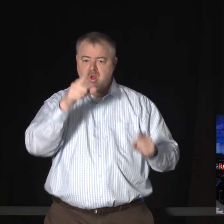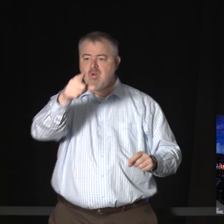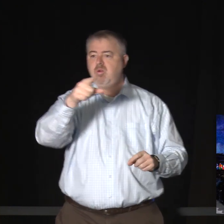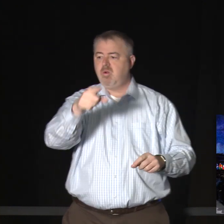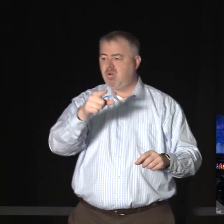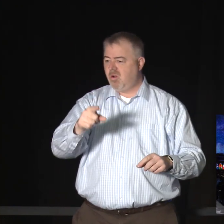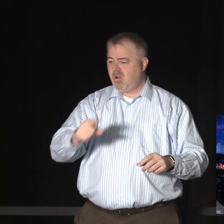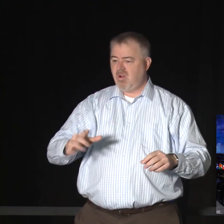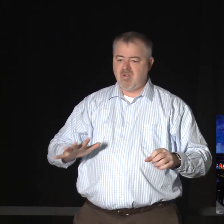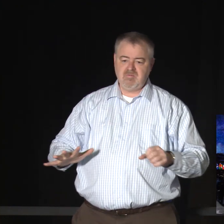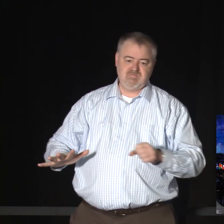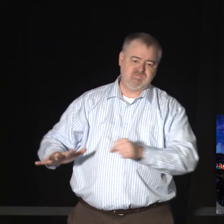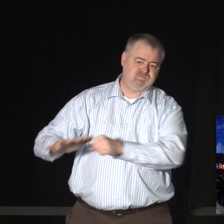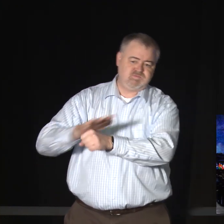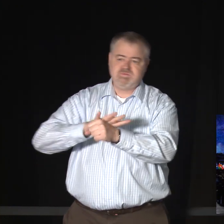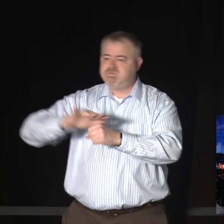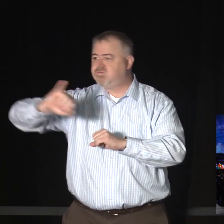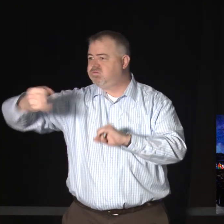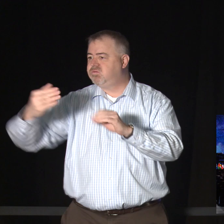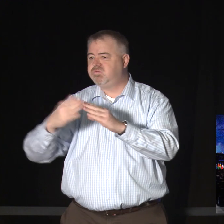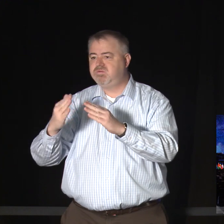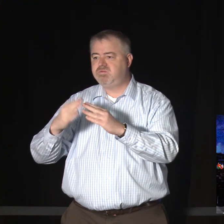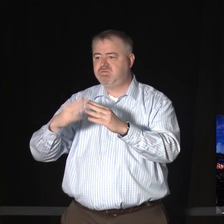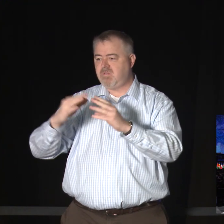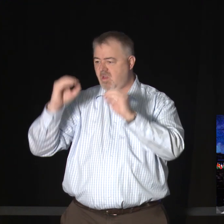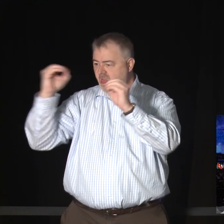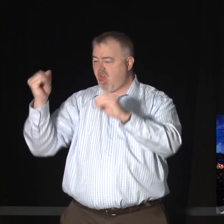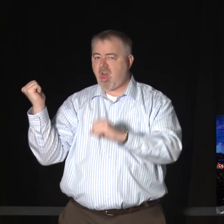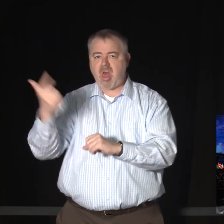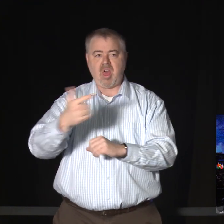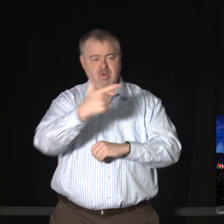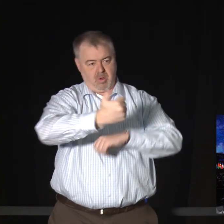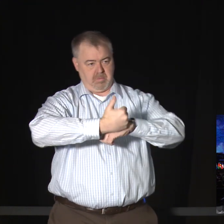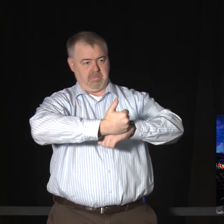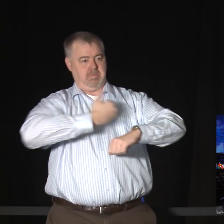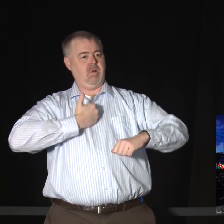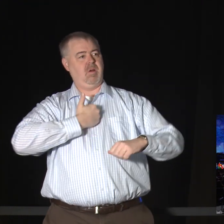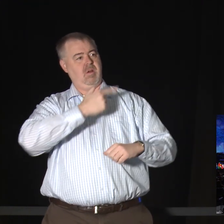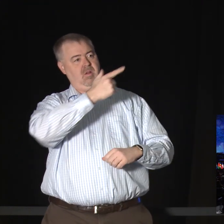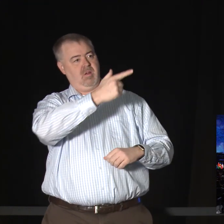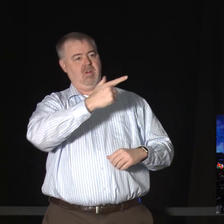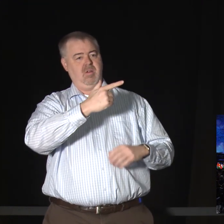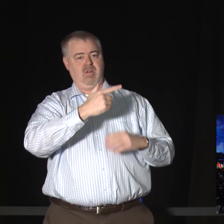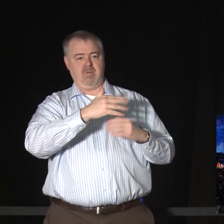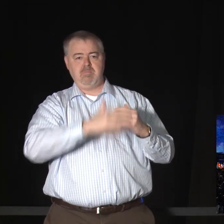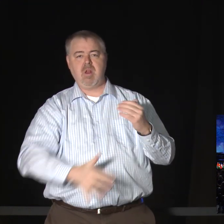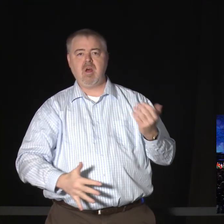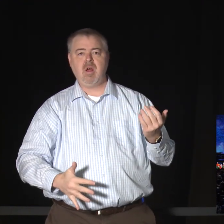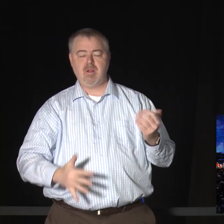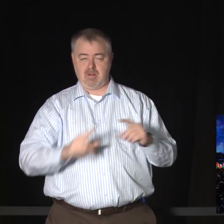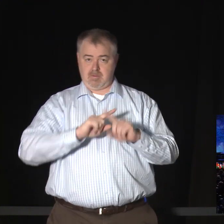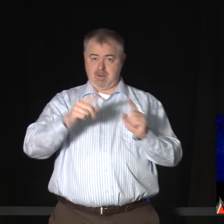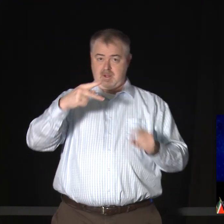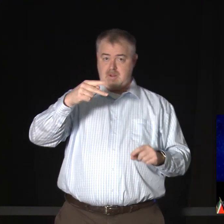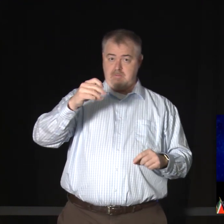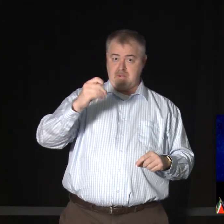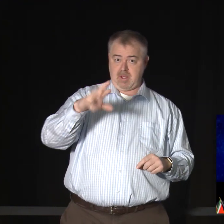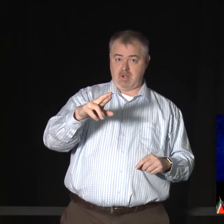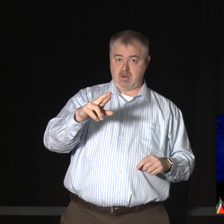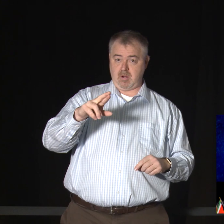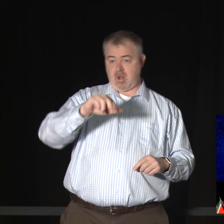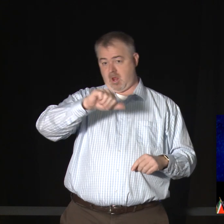Jerusalem with your doctrine and intend to bring this man's blood on us. But Peter and the other